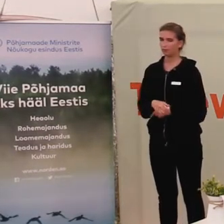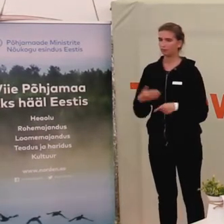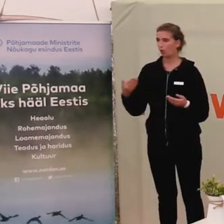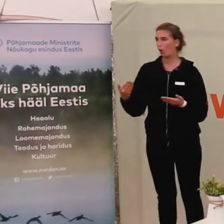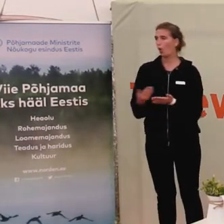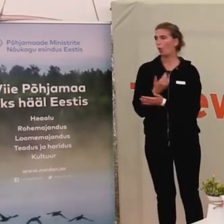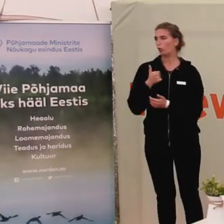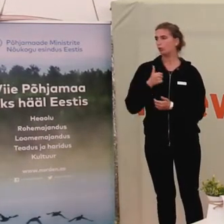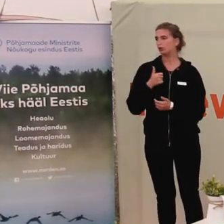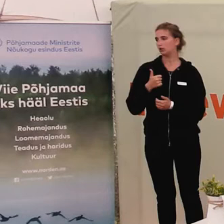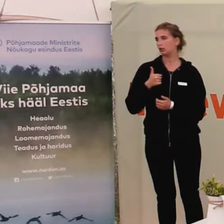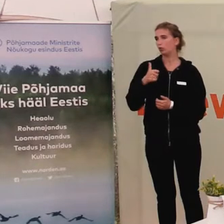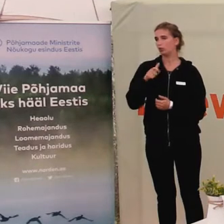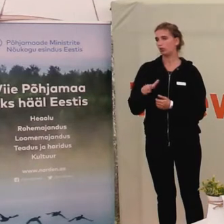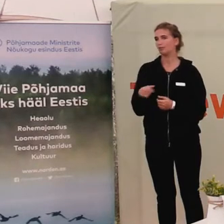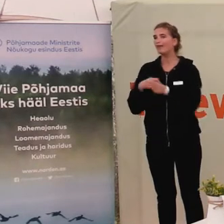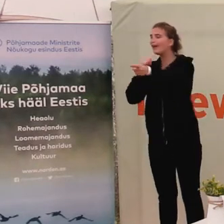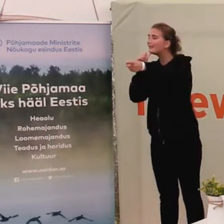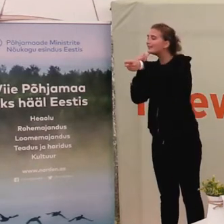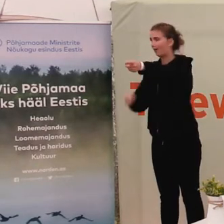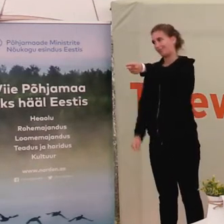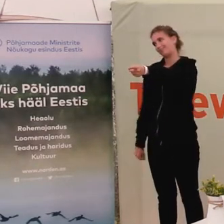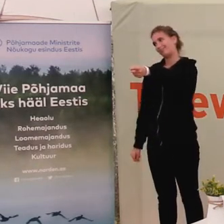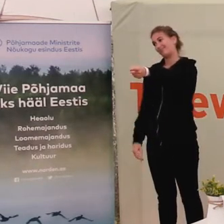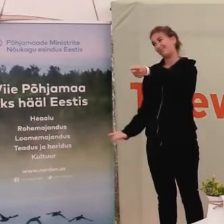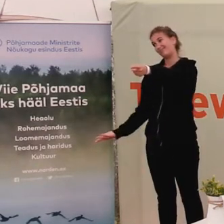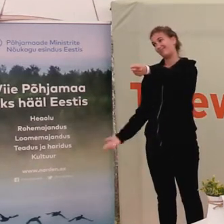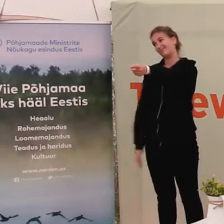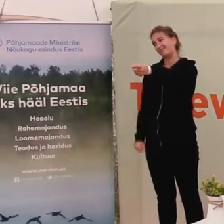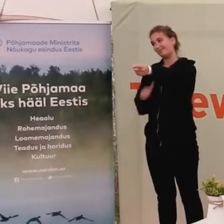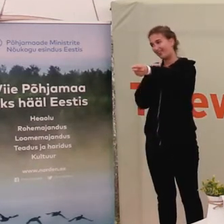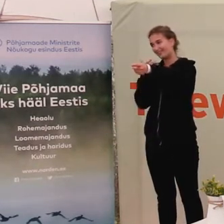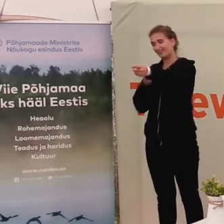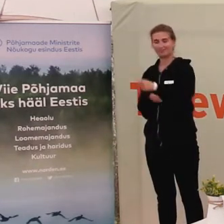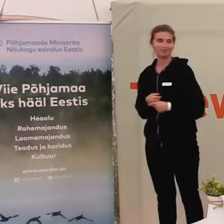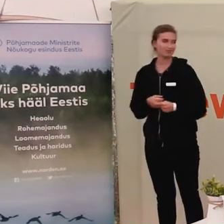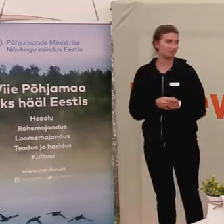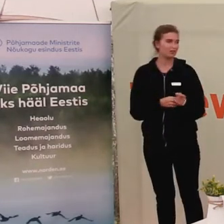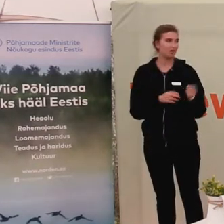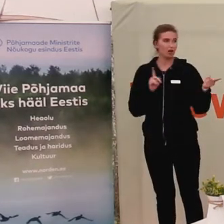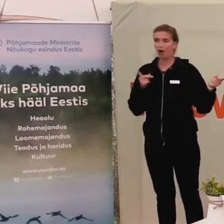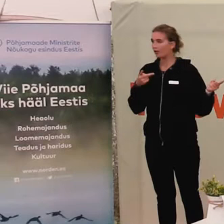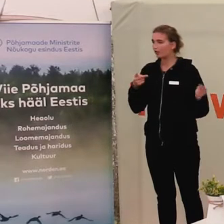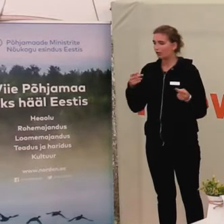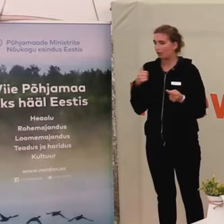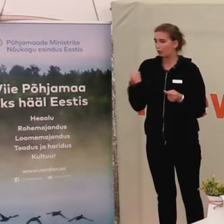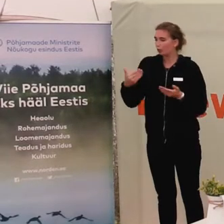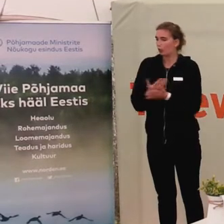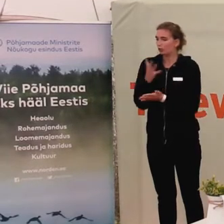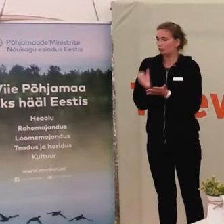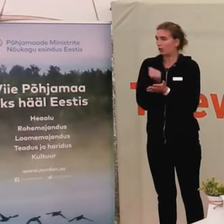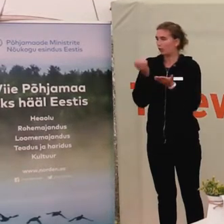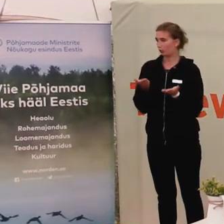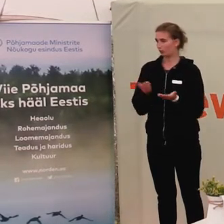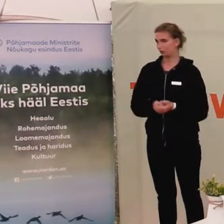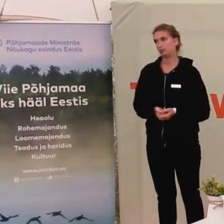leaders. Can't do that, Henry. How do we get, where do we get those new leaders?